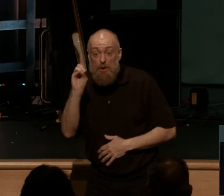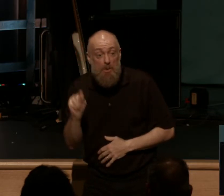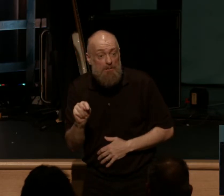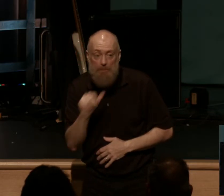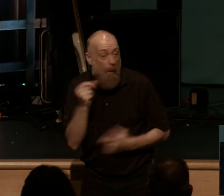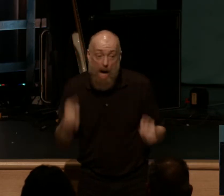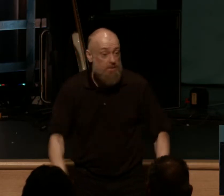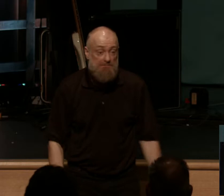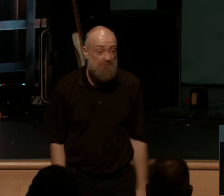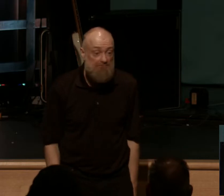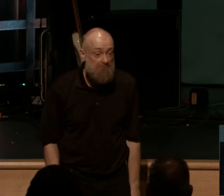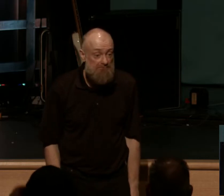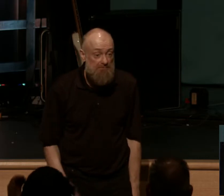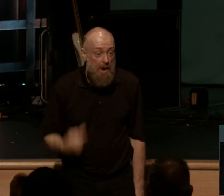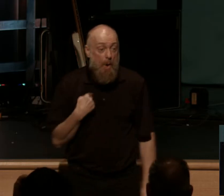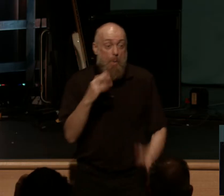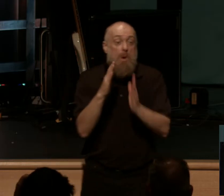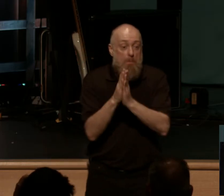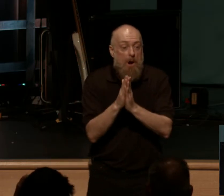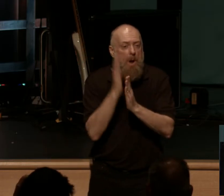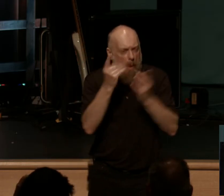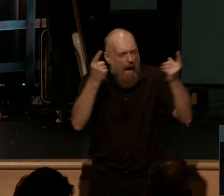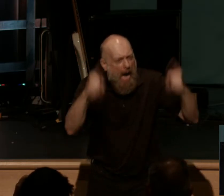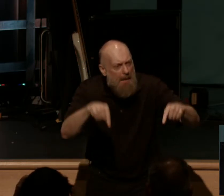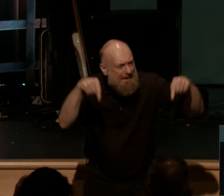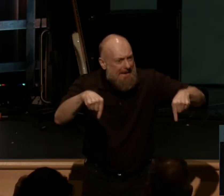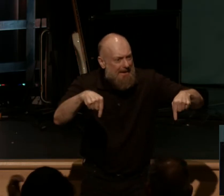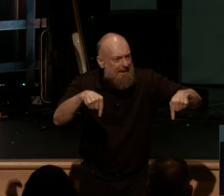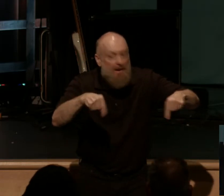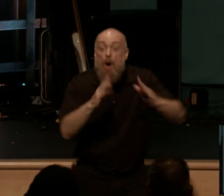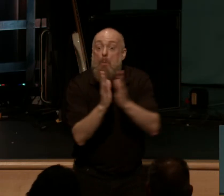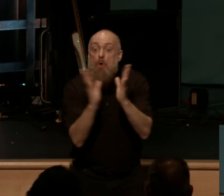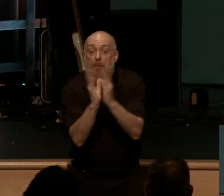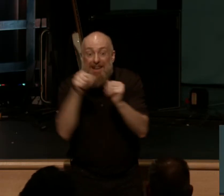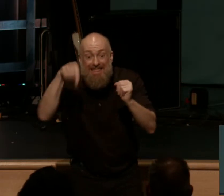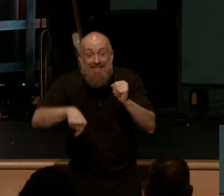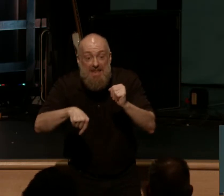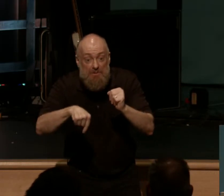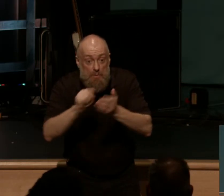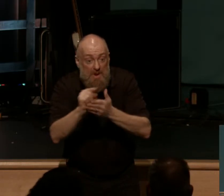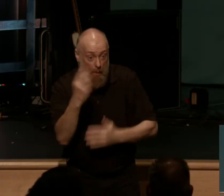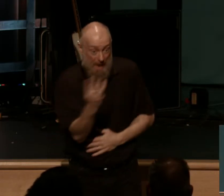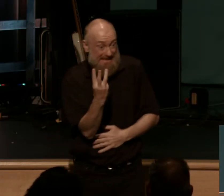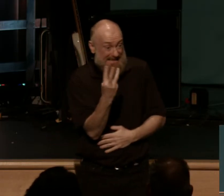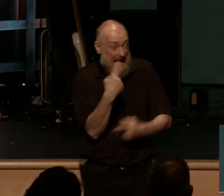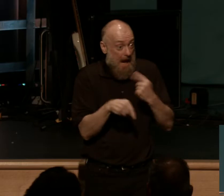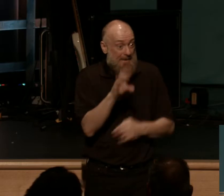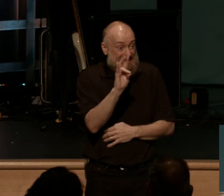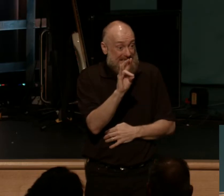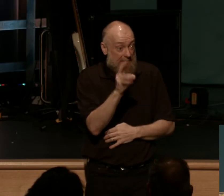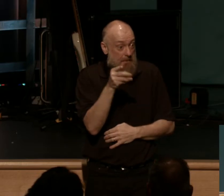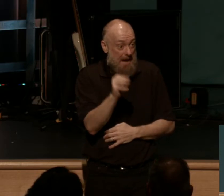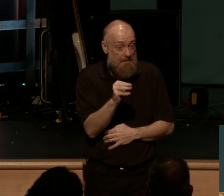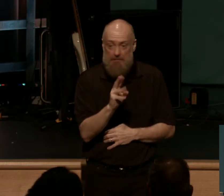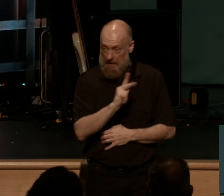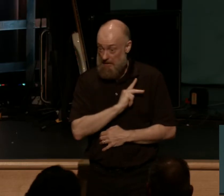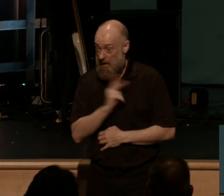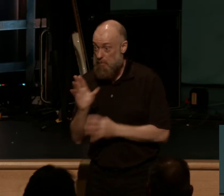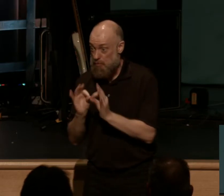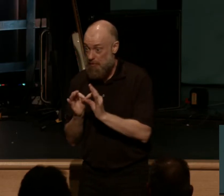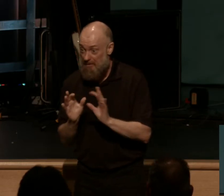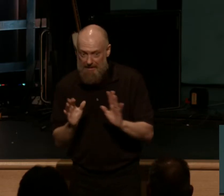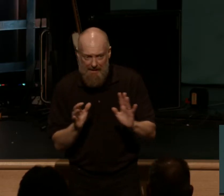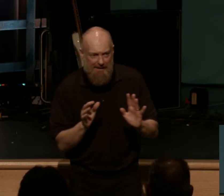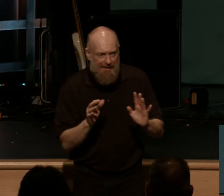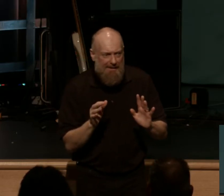it's not going to happen. But we pray that he would. How about our prayer meeting this week, Wednesday coming up, 7 p.m., our church-wide